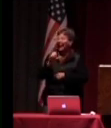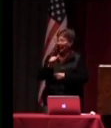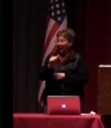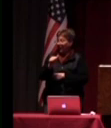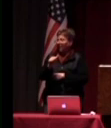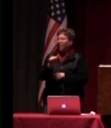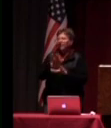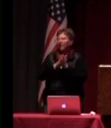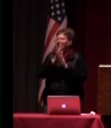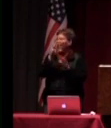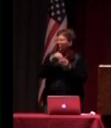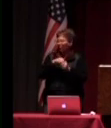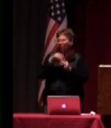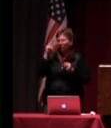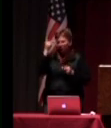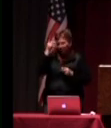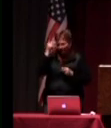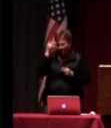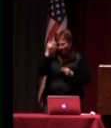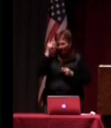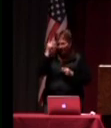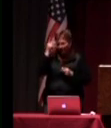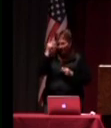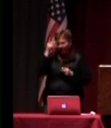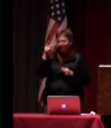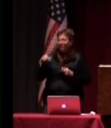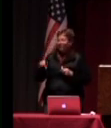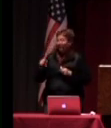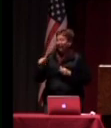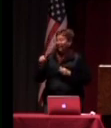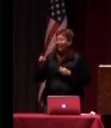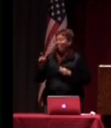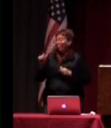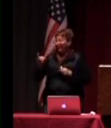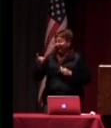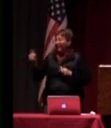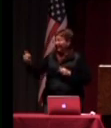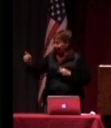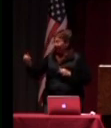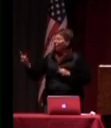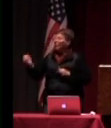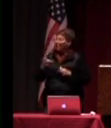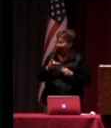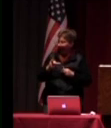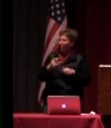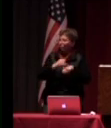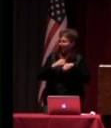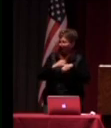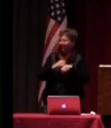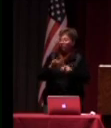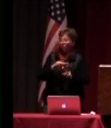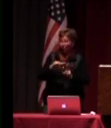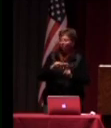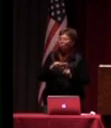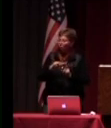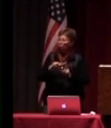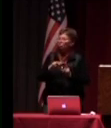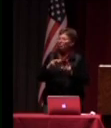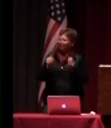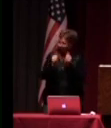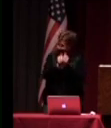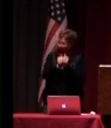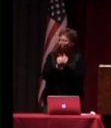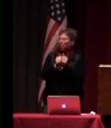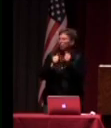island's turbulent politics. Paoli returned home from exile the same year. Initially, the two were on the same side, the